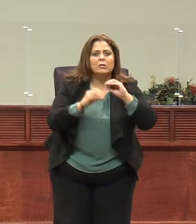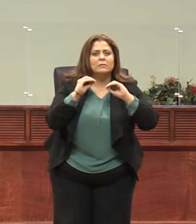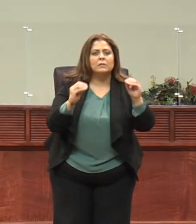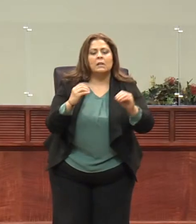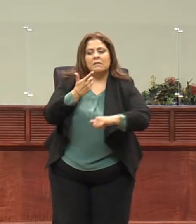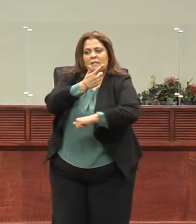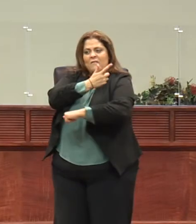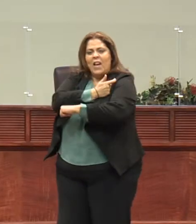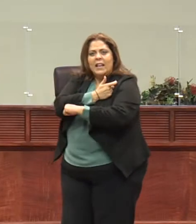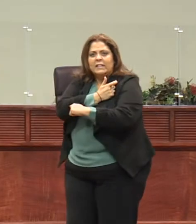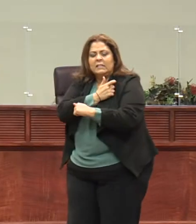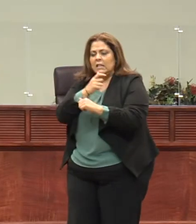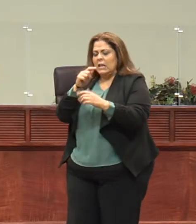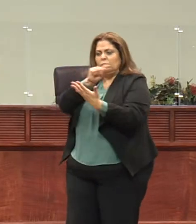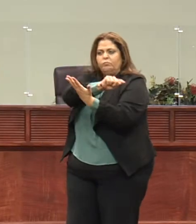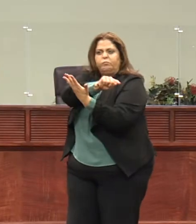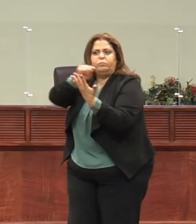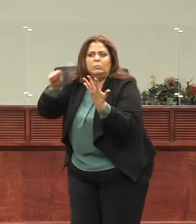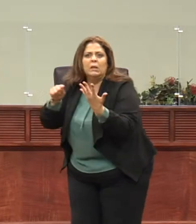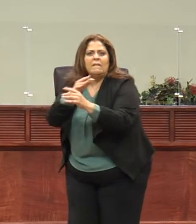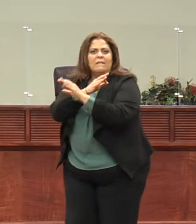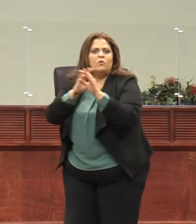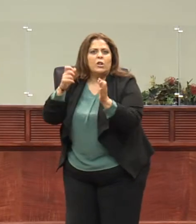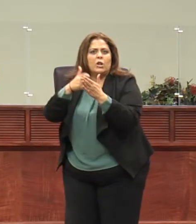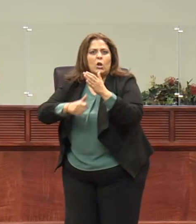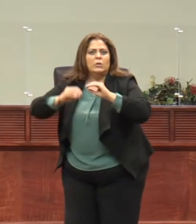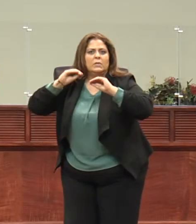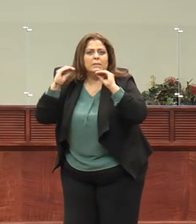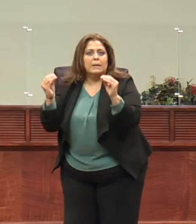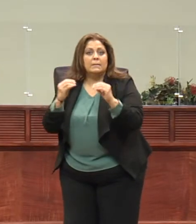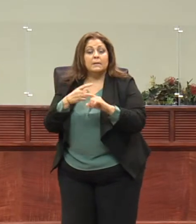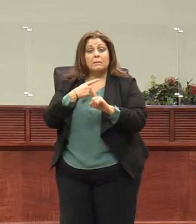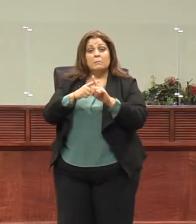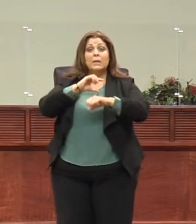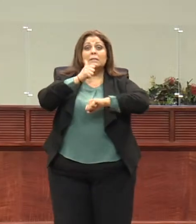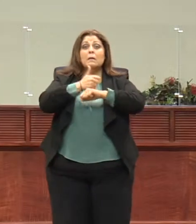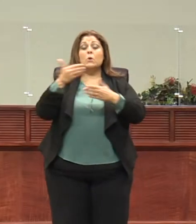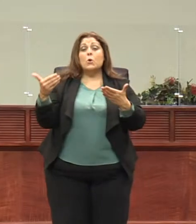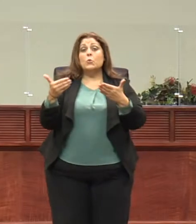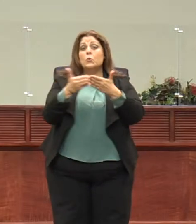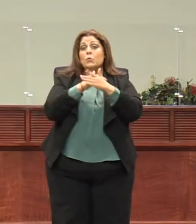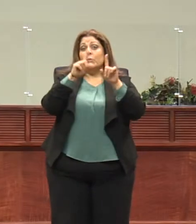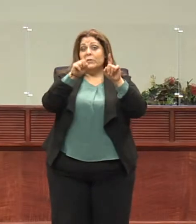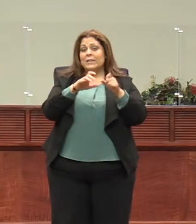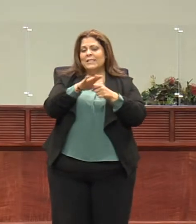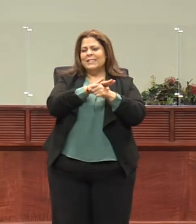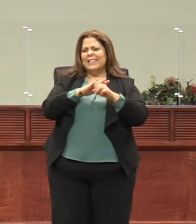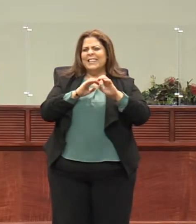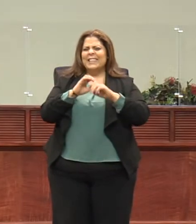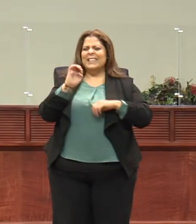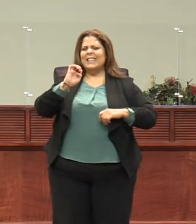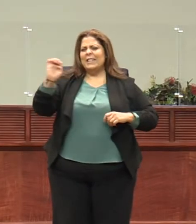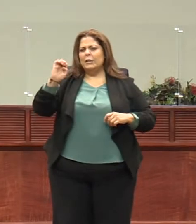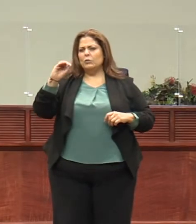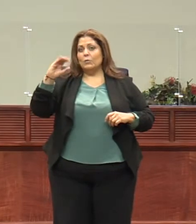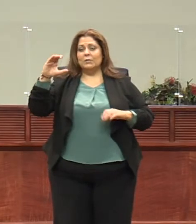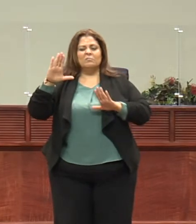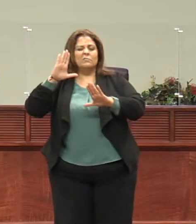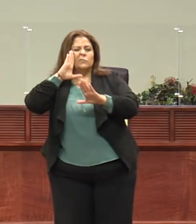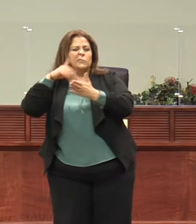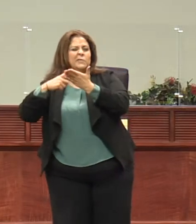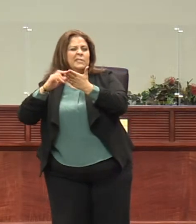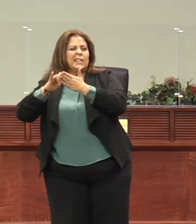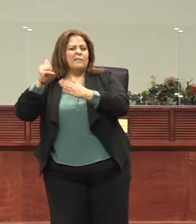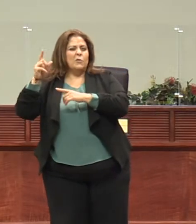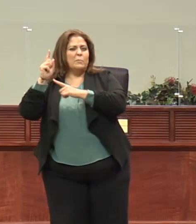in Orange County, including a new testing site in East Orange County. I'll talk more about that in just a few moments. Number